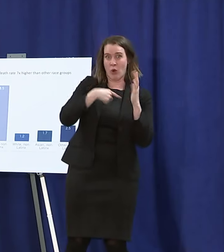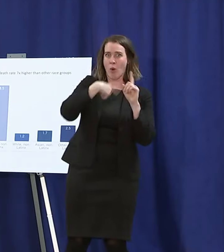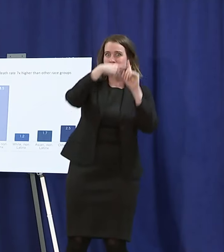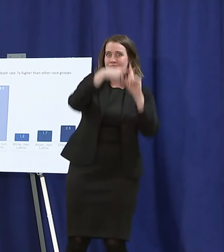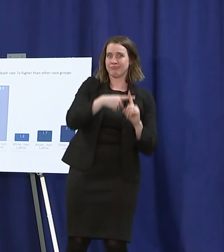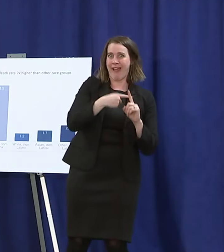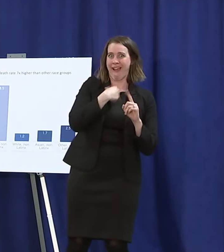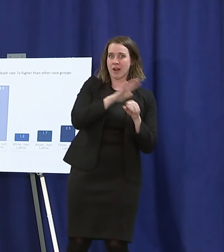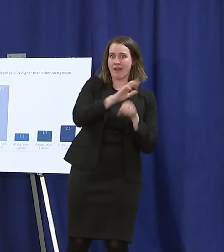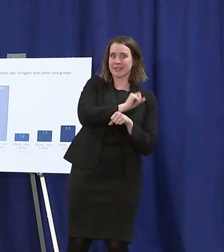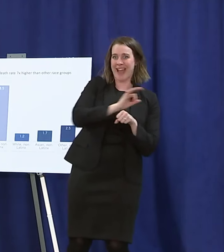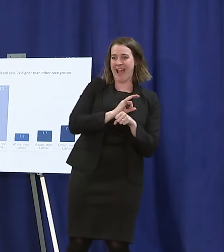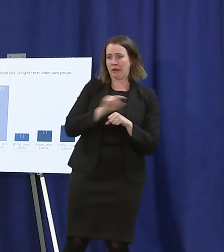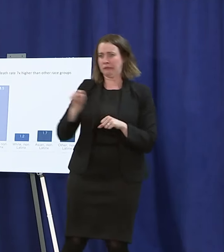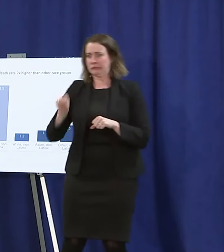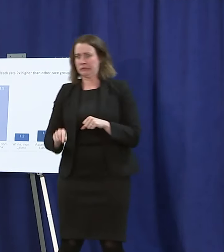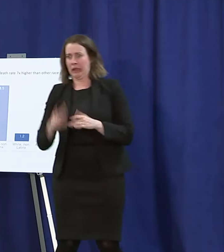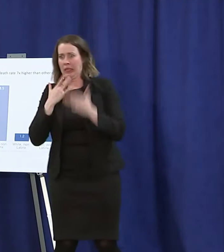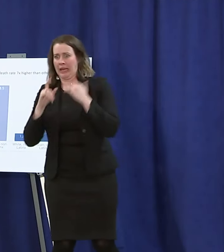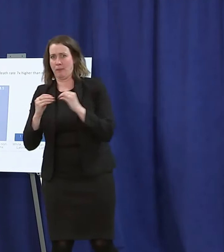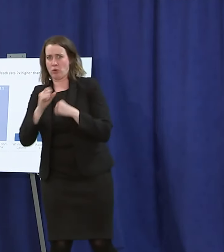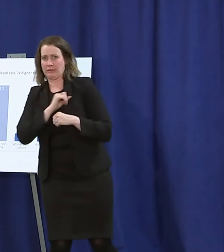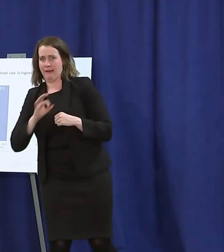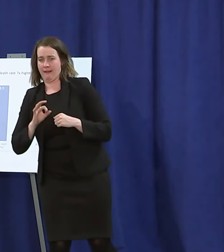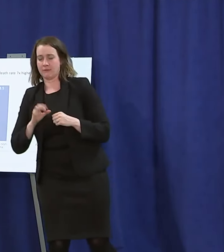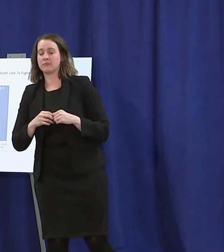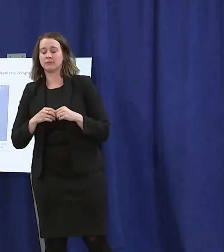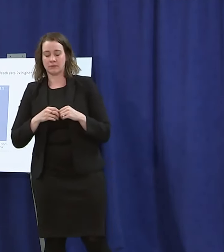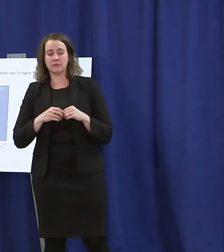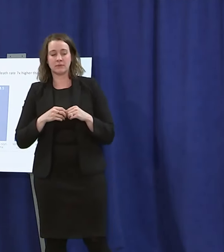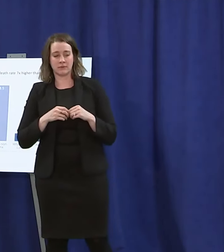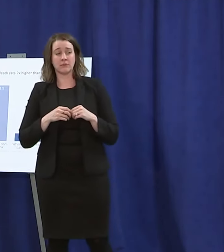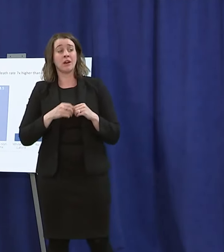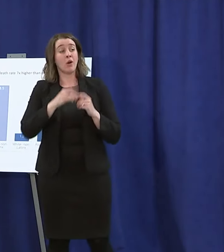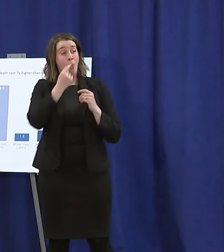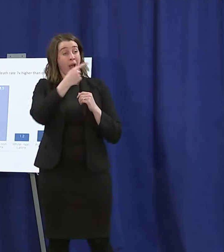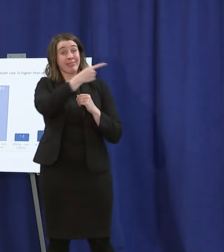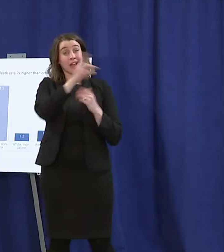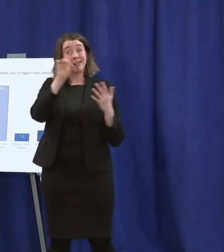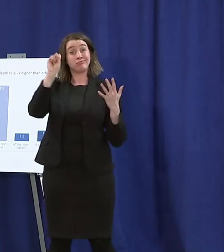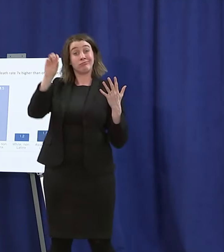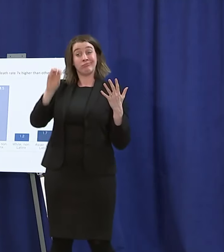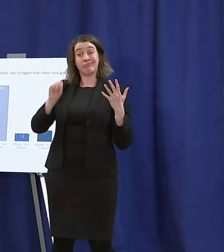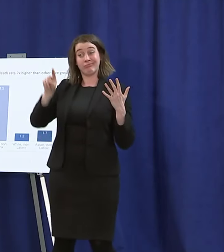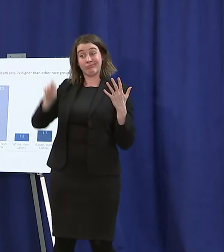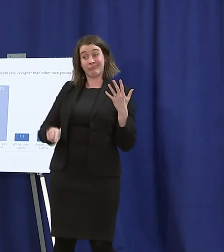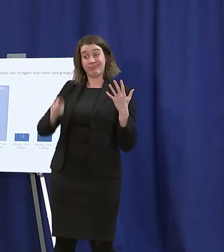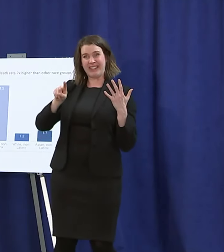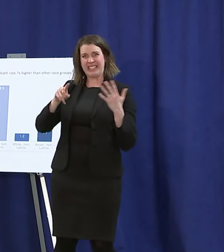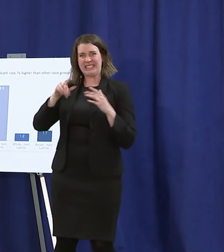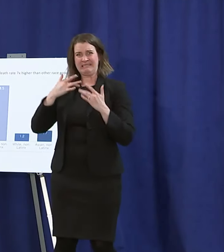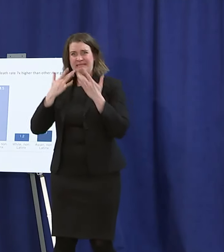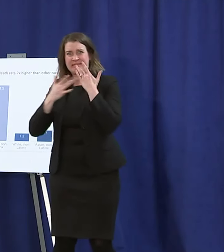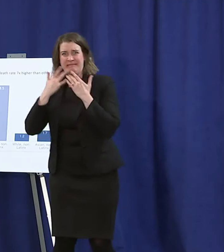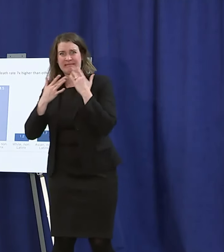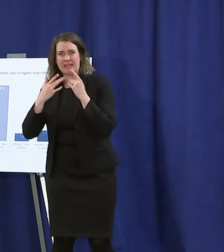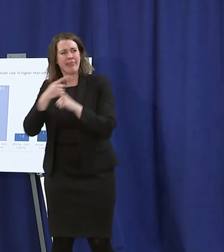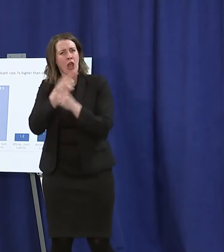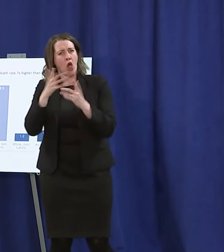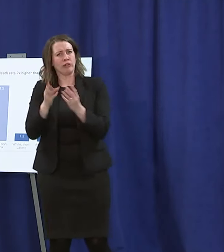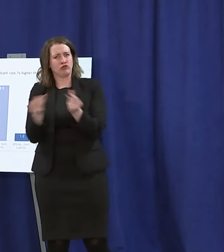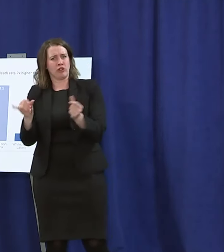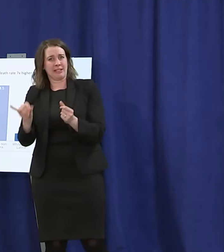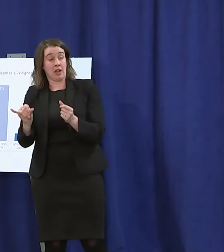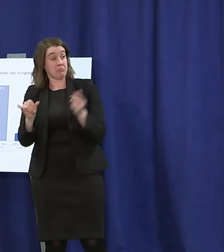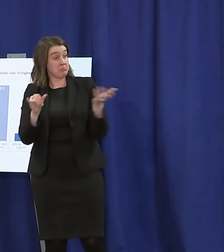to build up. And most of the things that they identified as areas that they needed to build up, they actually addressed. Now, why that didn't